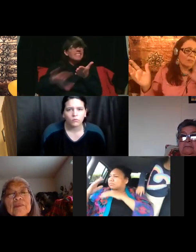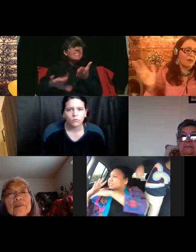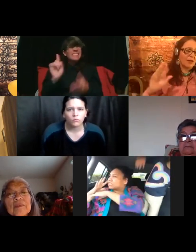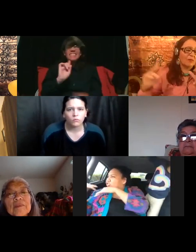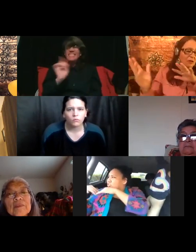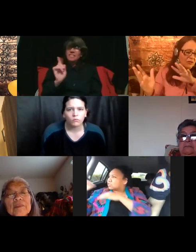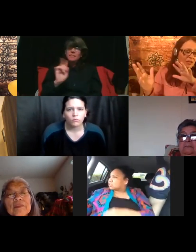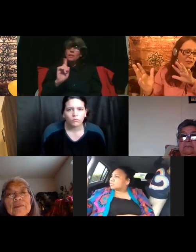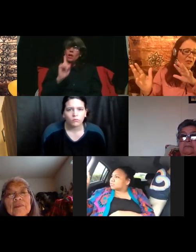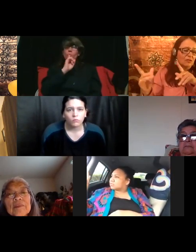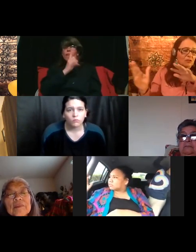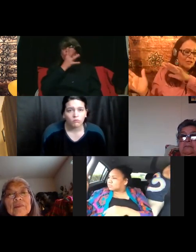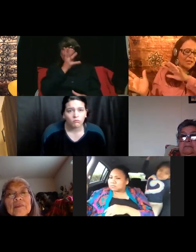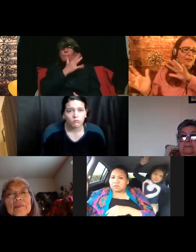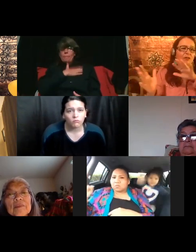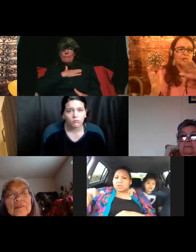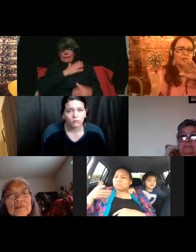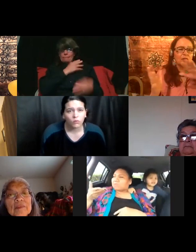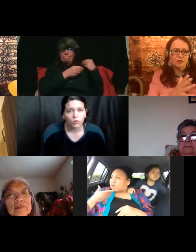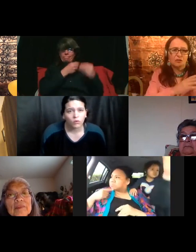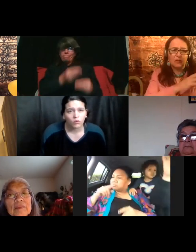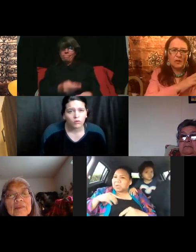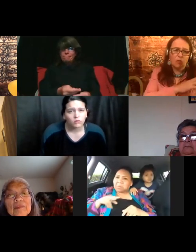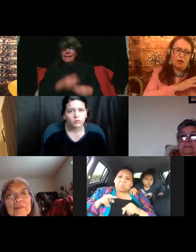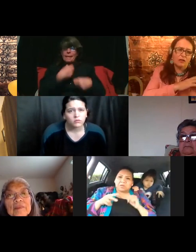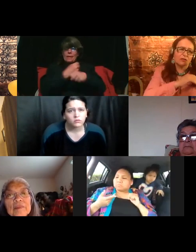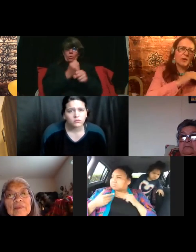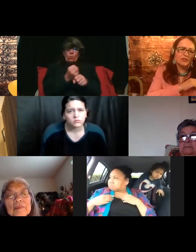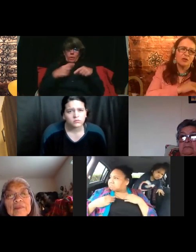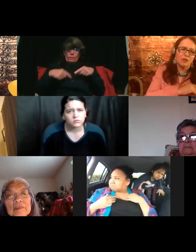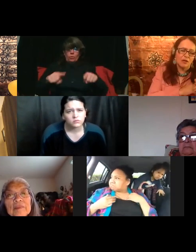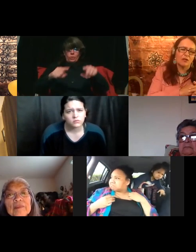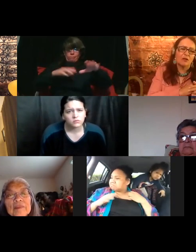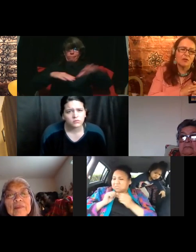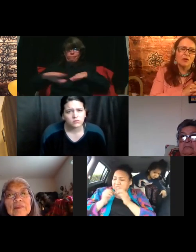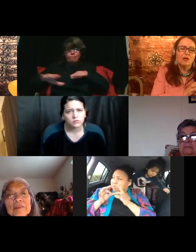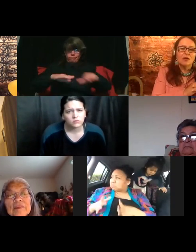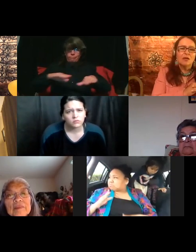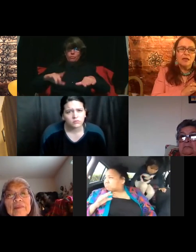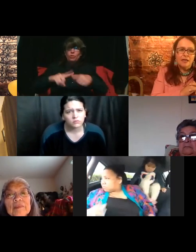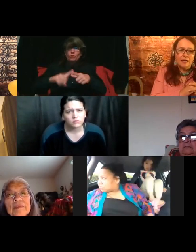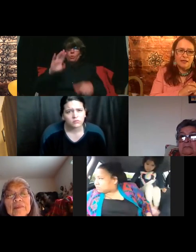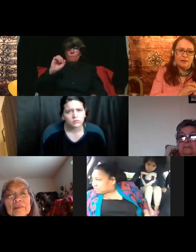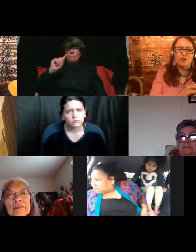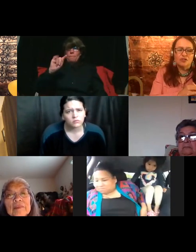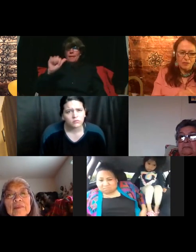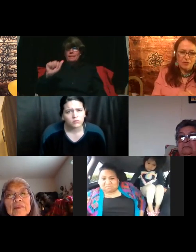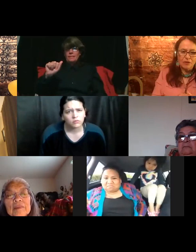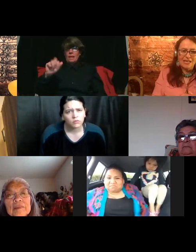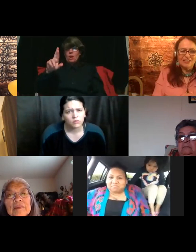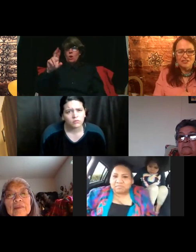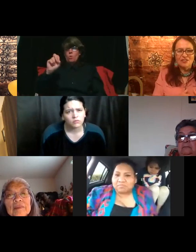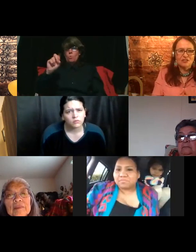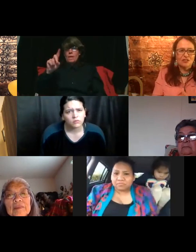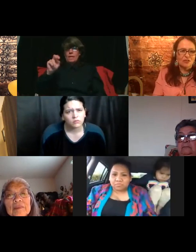heard from my grandmothers, that song was created during the walk to the long walk to Bosque Redondo and Fort Sumner